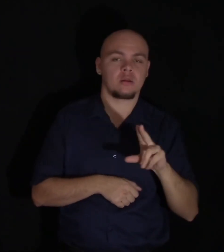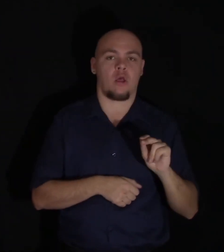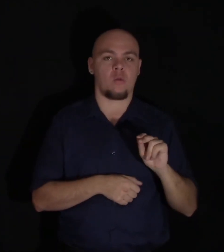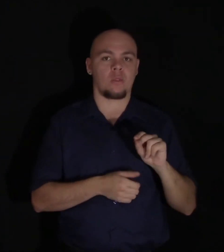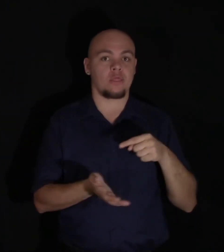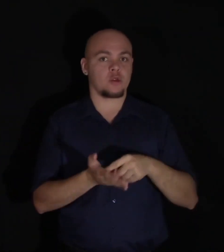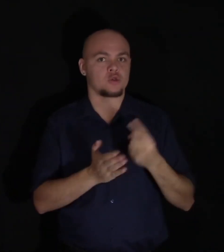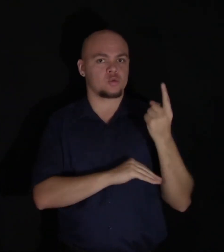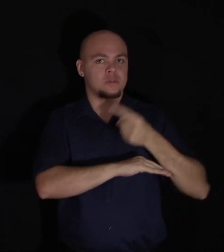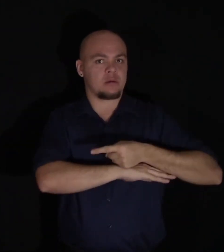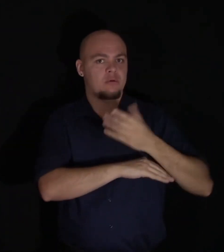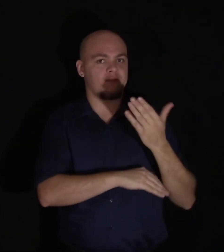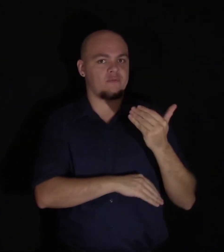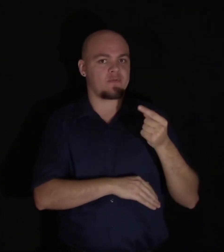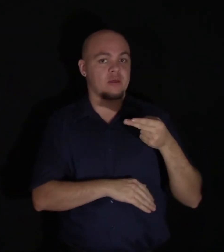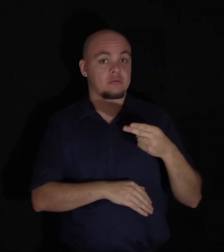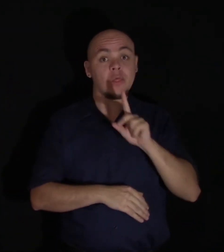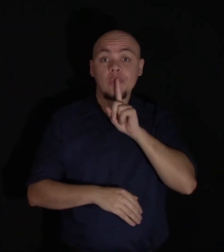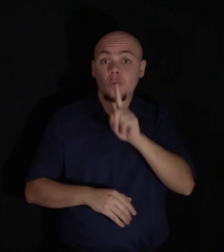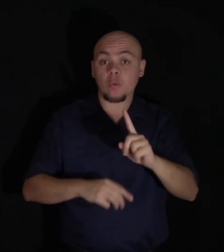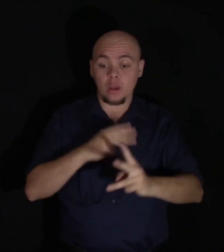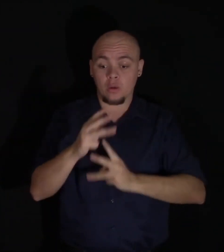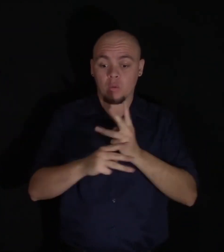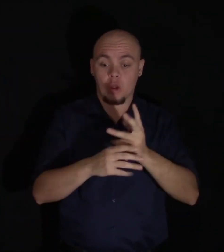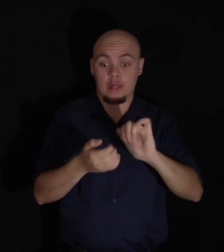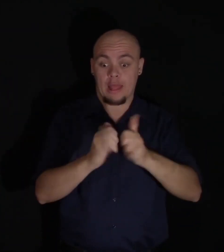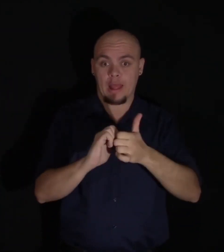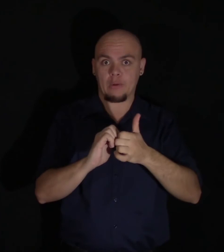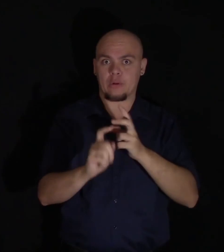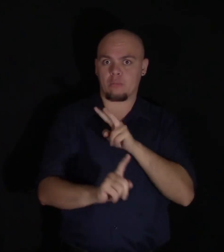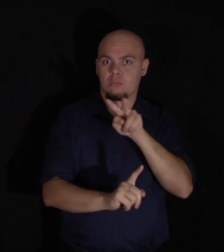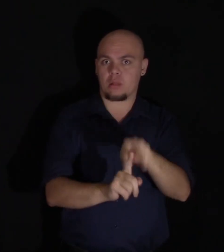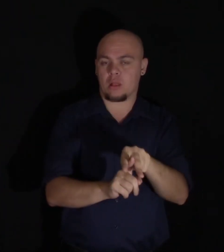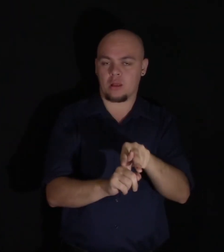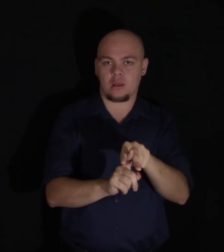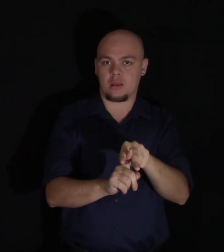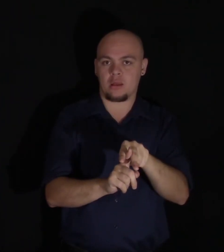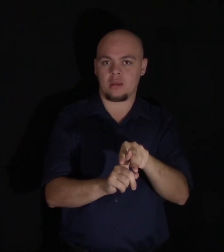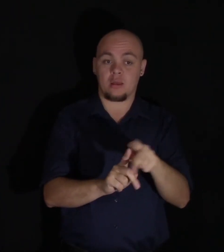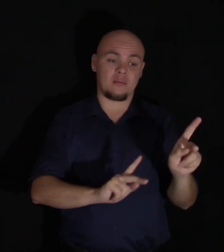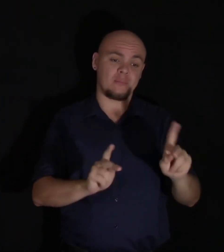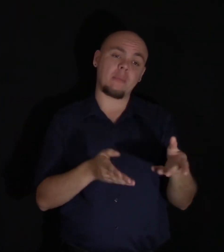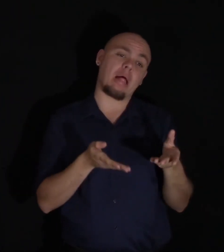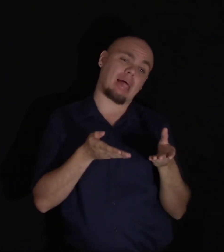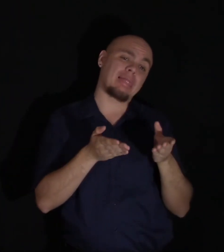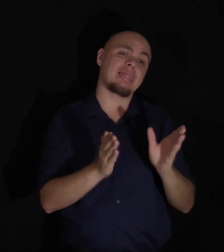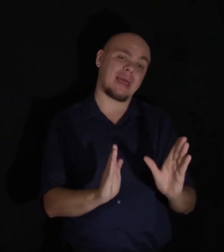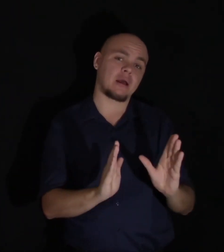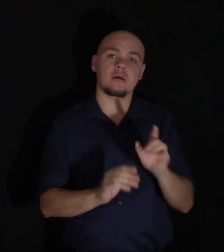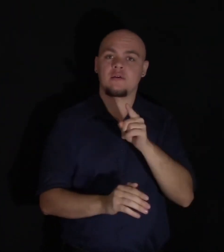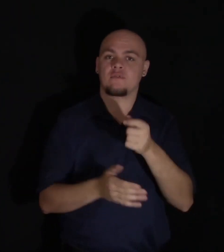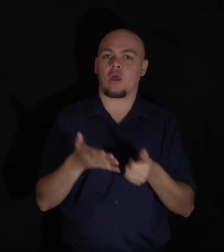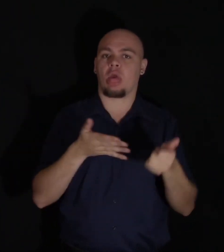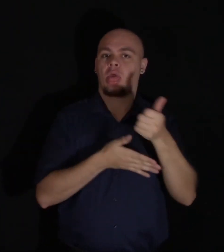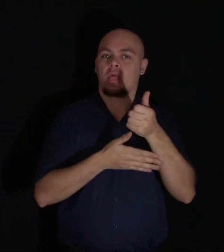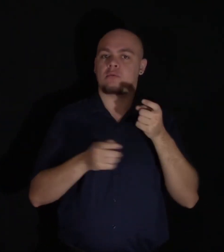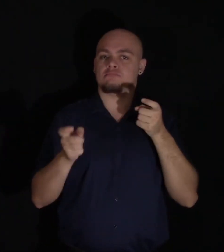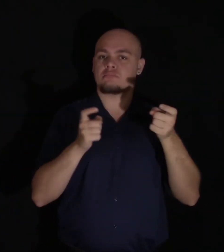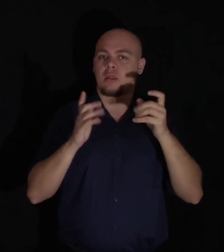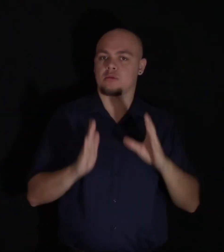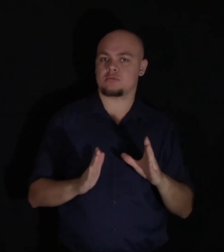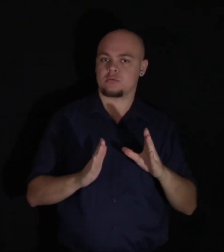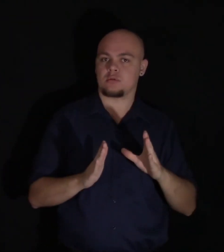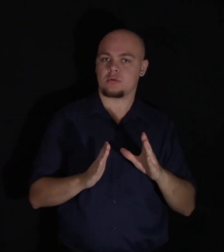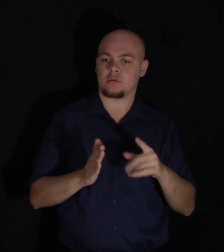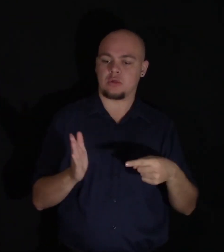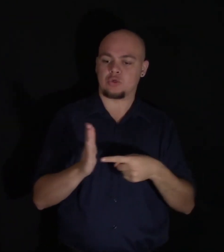15th. How can that work in the real world? Please, please do not enable people. If you are in charge of deadlines,